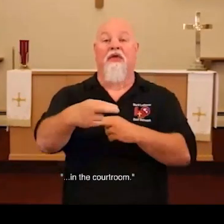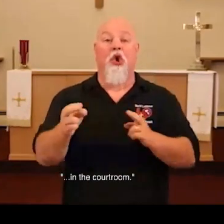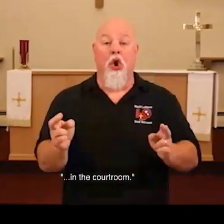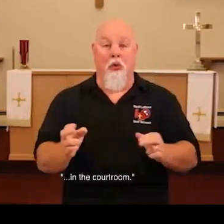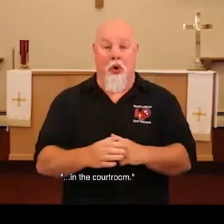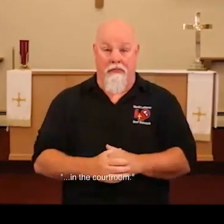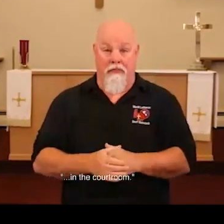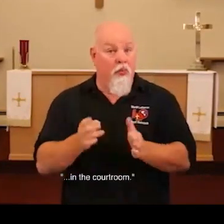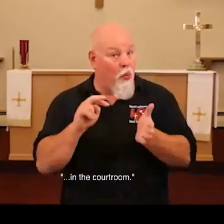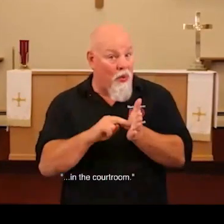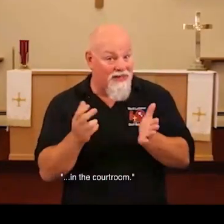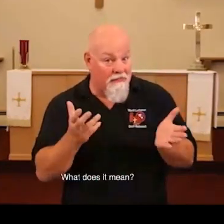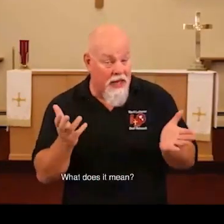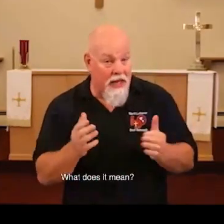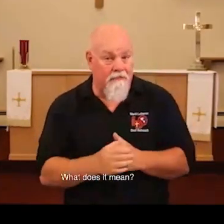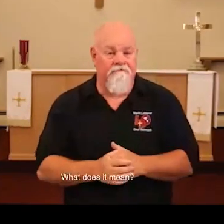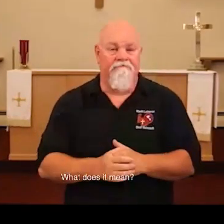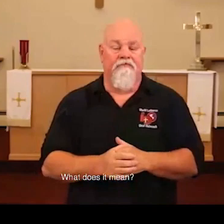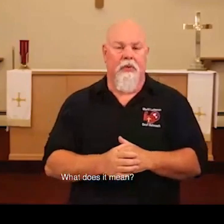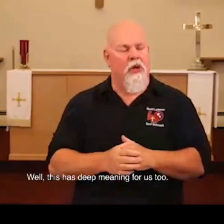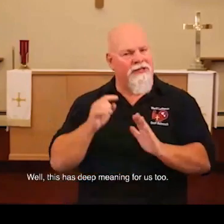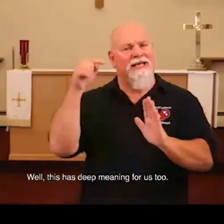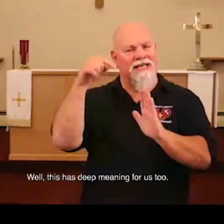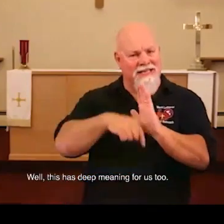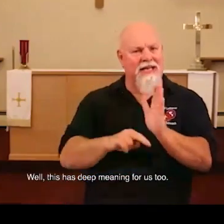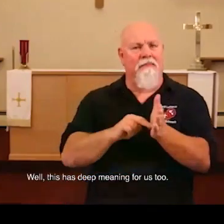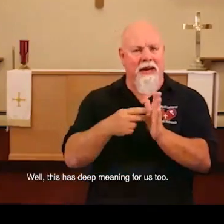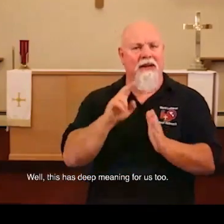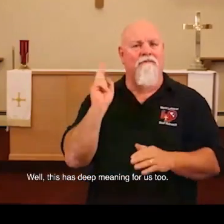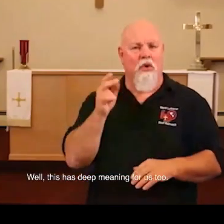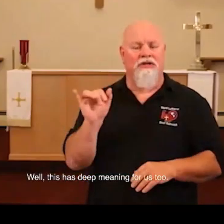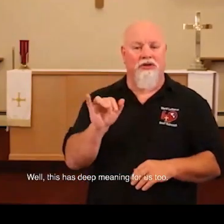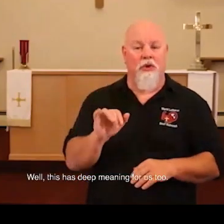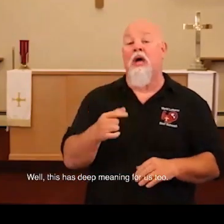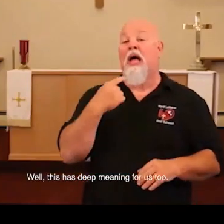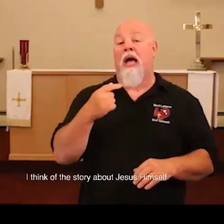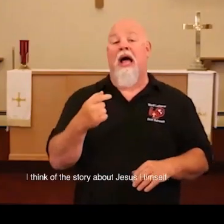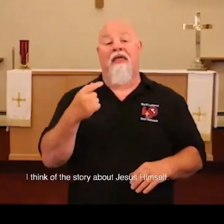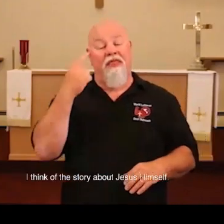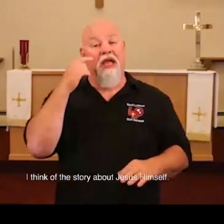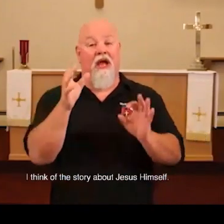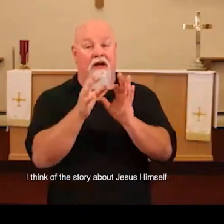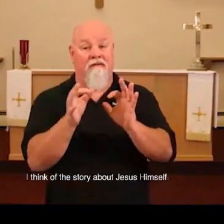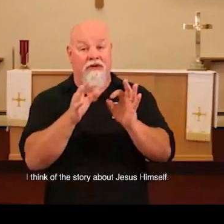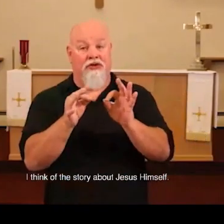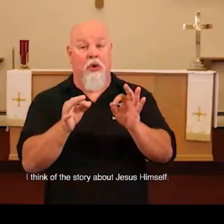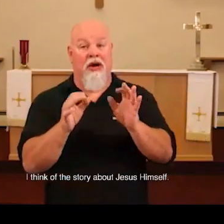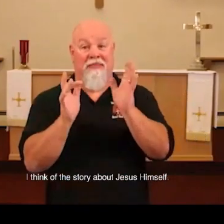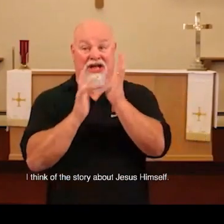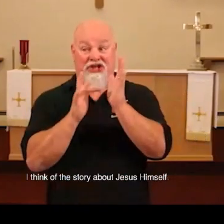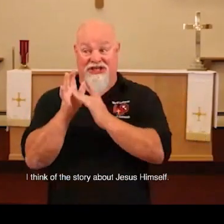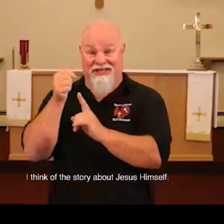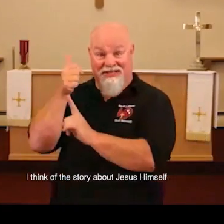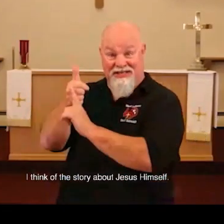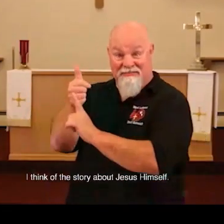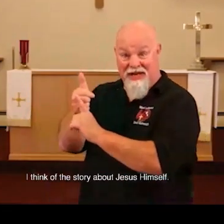the courtroom. What does it mean? Well, this has deep meaning for us too. I think of the story about Jesus